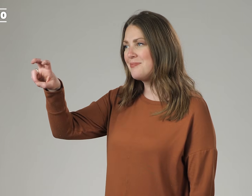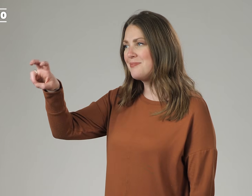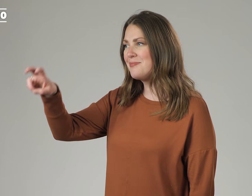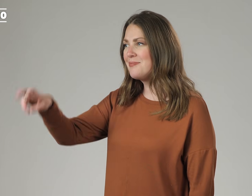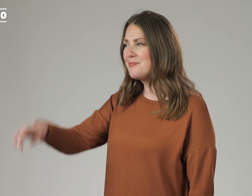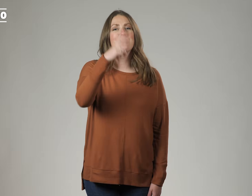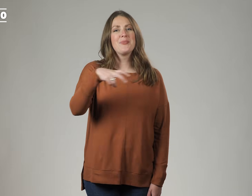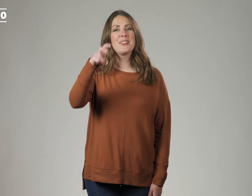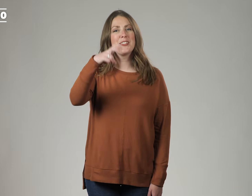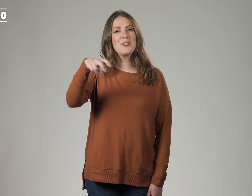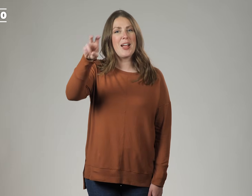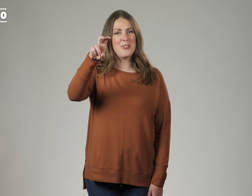place. Travel.